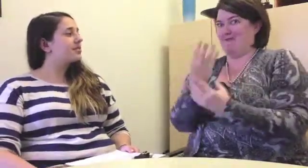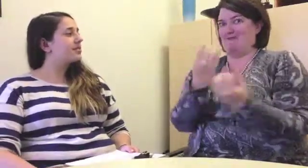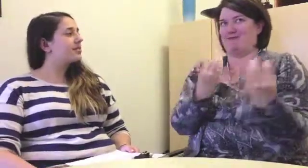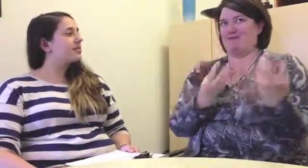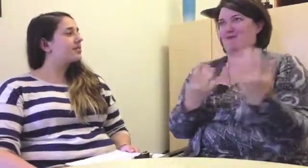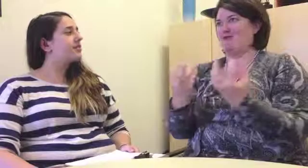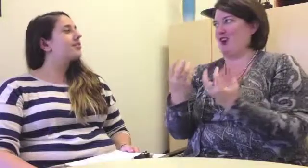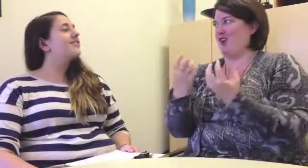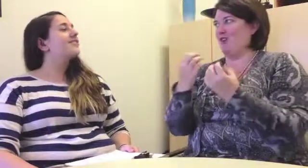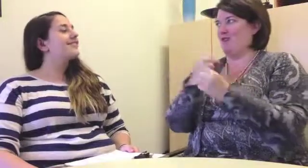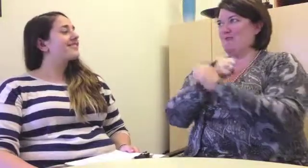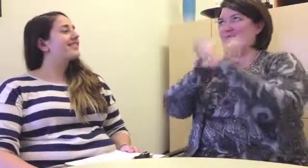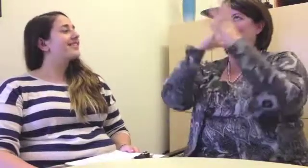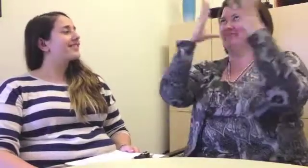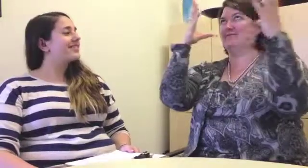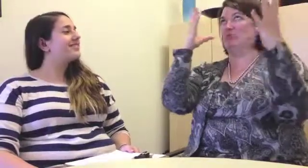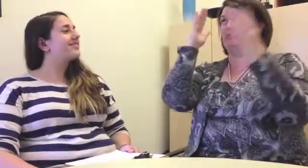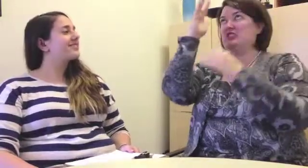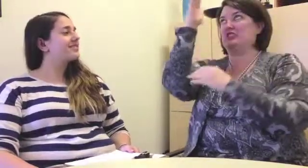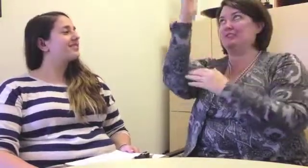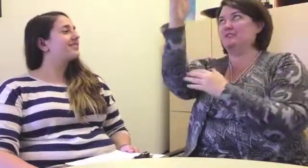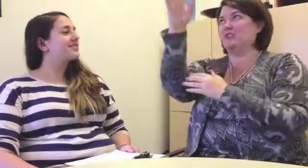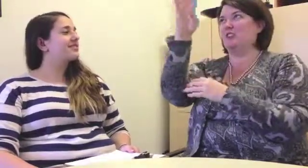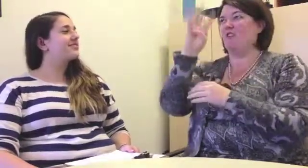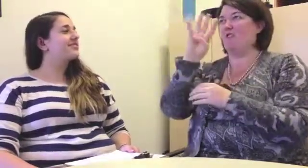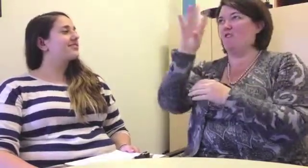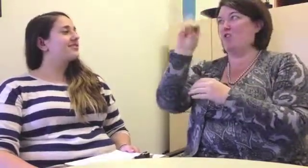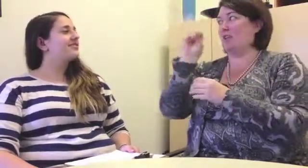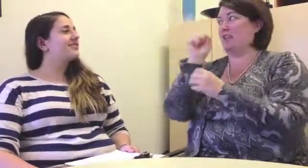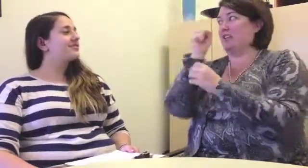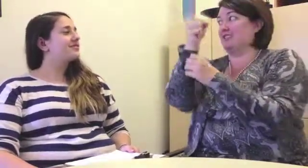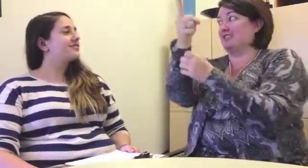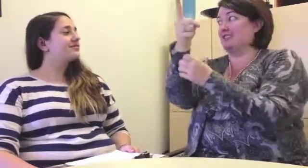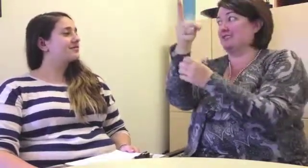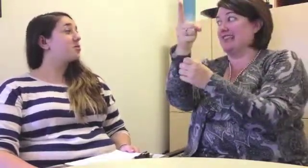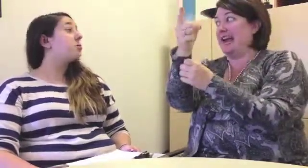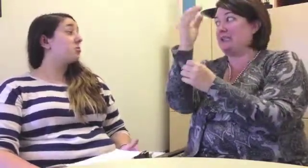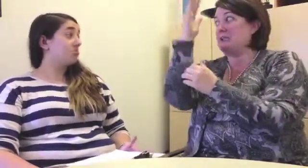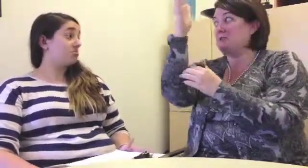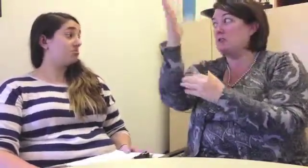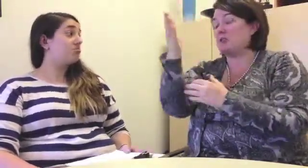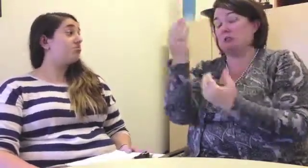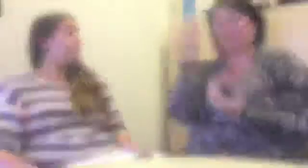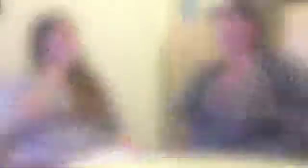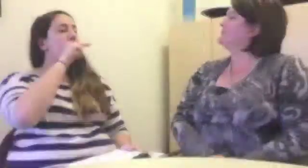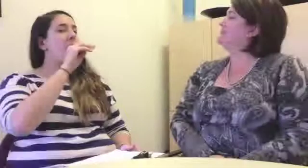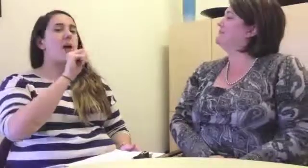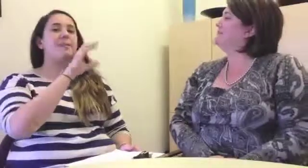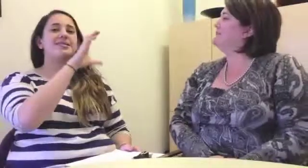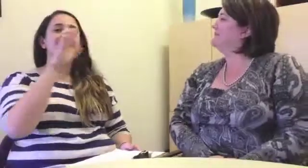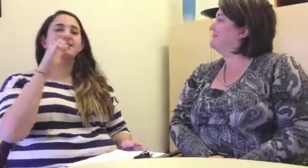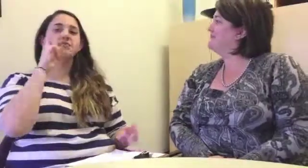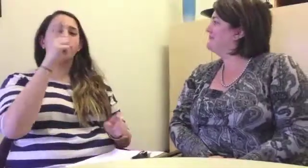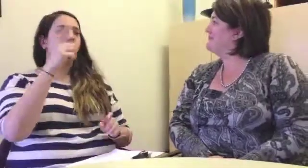his vision and seeing it blossom over the 43 years. So it's a dream come true for